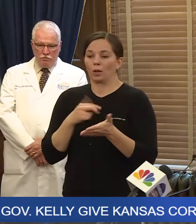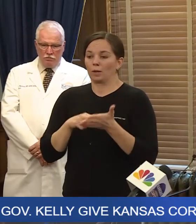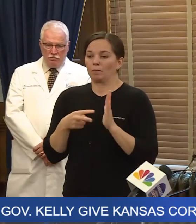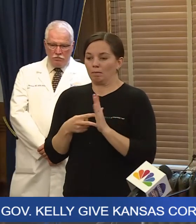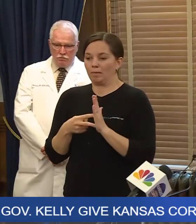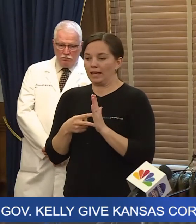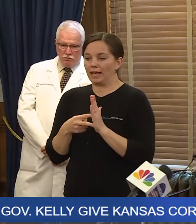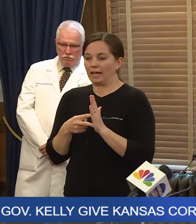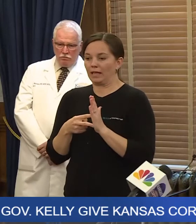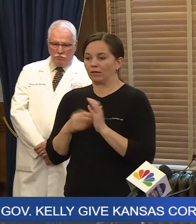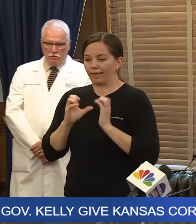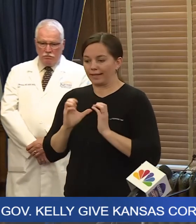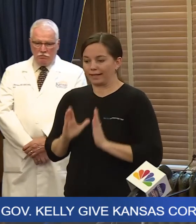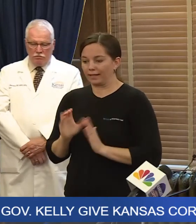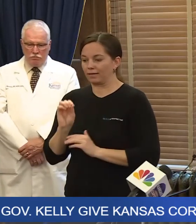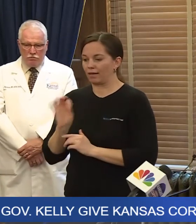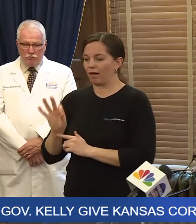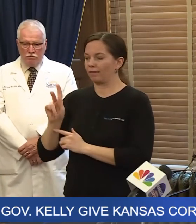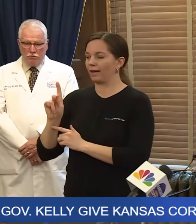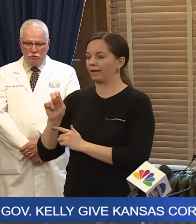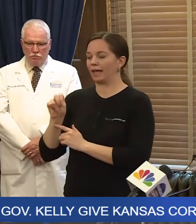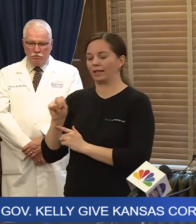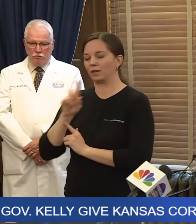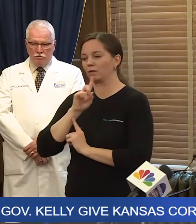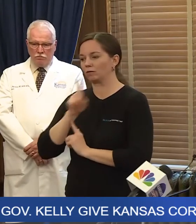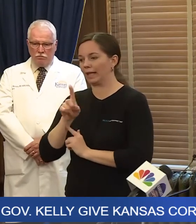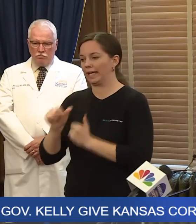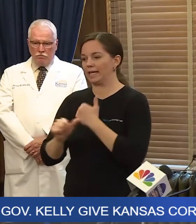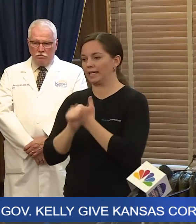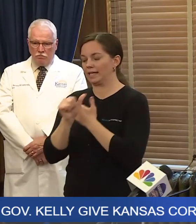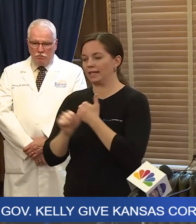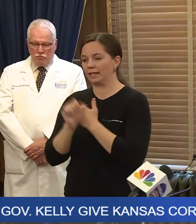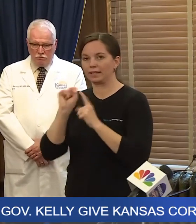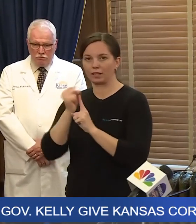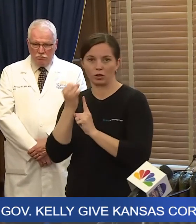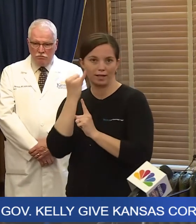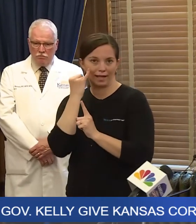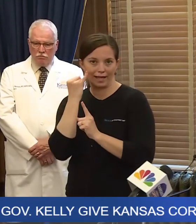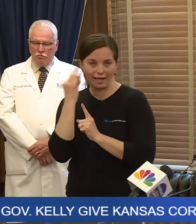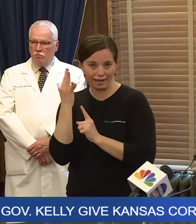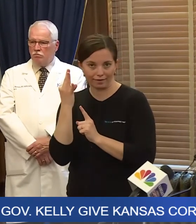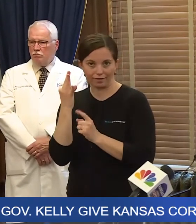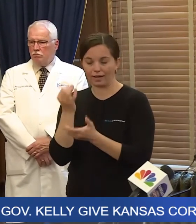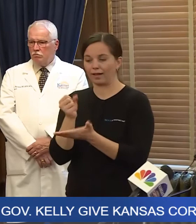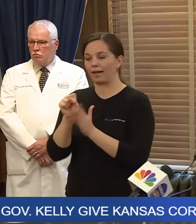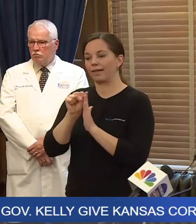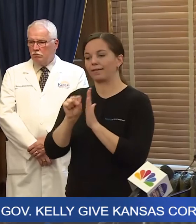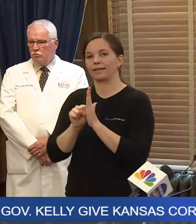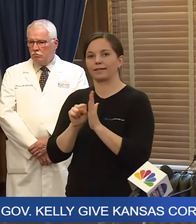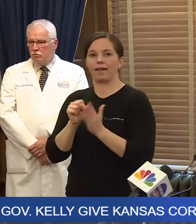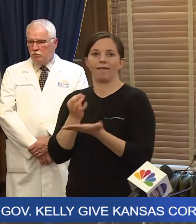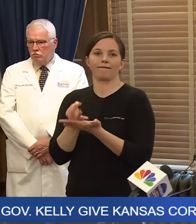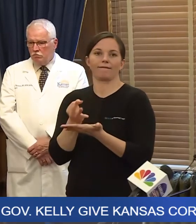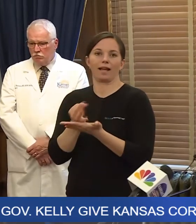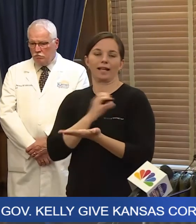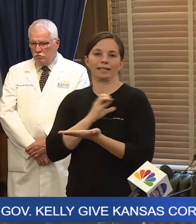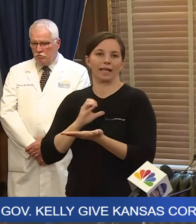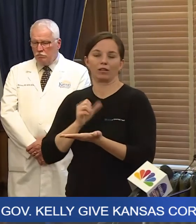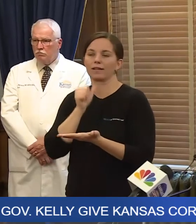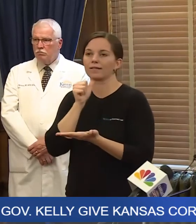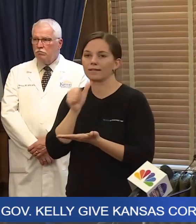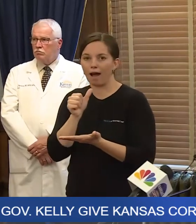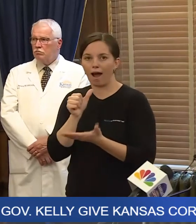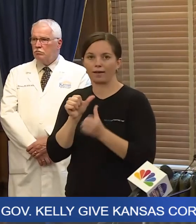of Kansas in a really precarious position if we were not to extend, if the State Finance Council was not to extend that